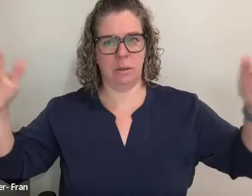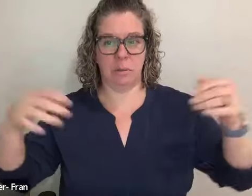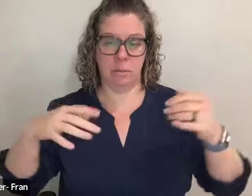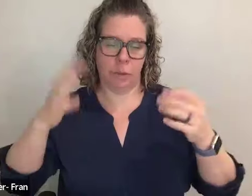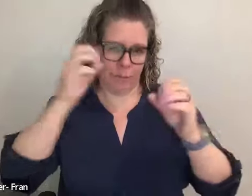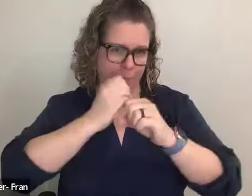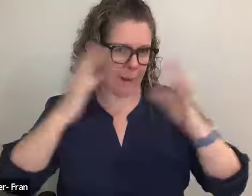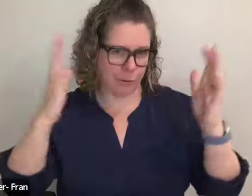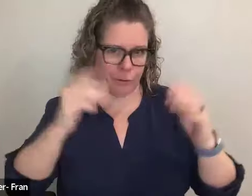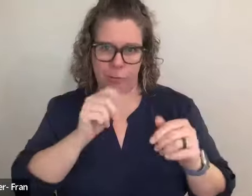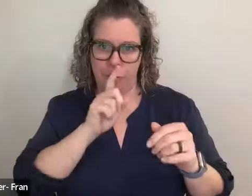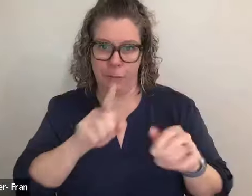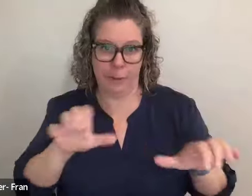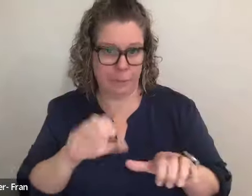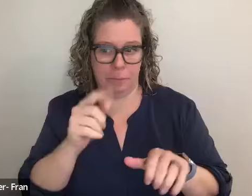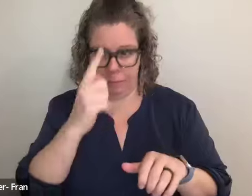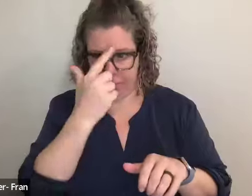life and